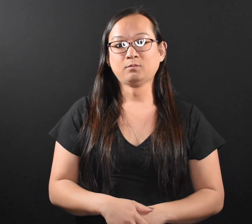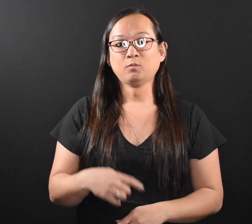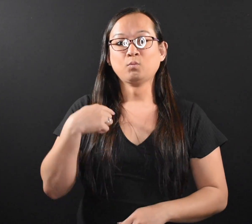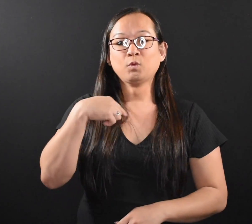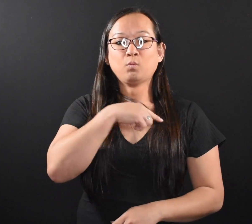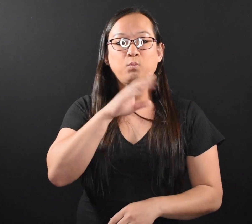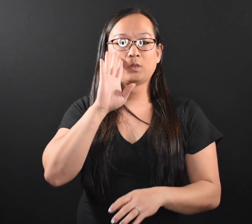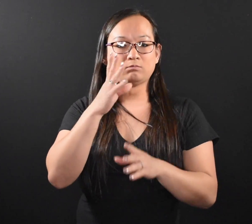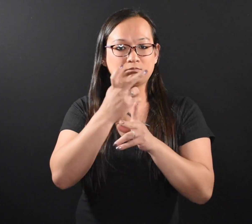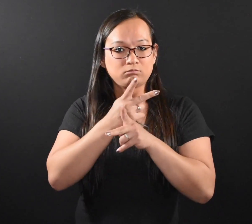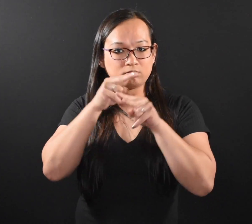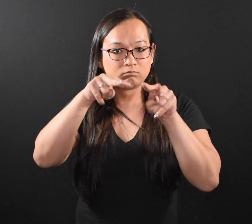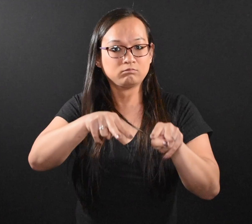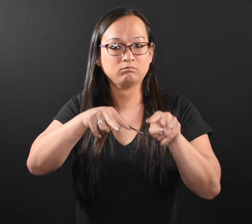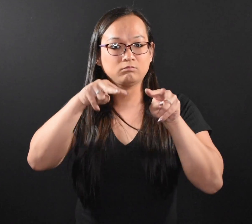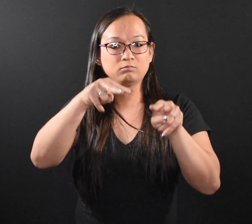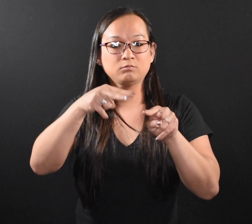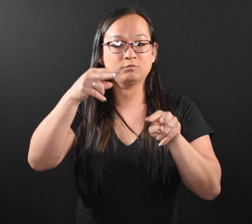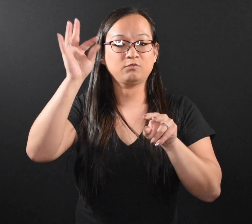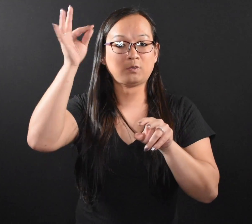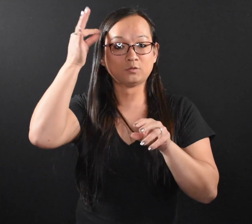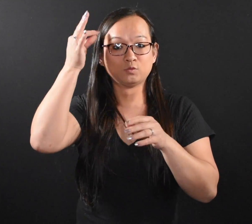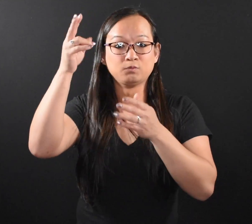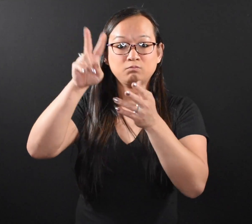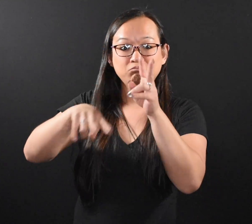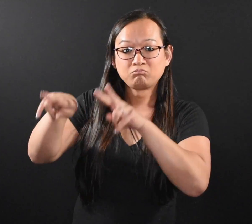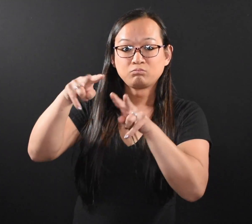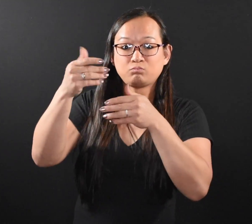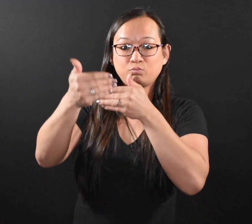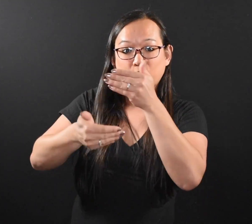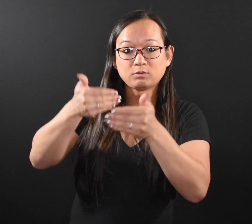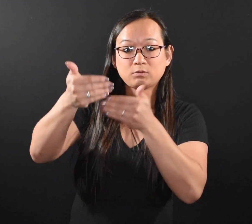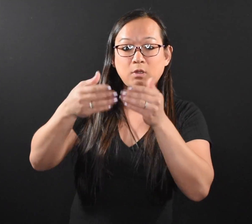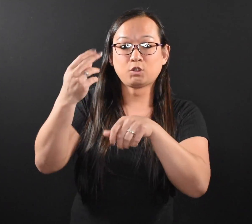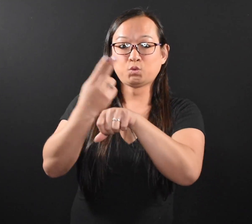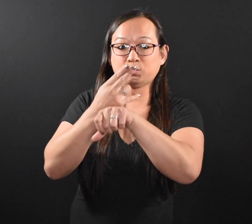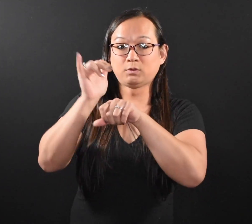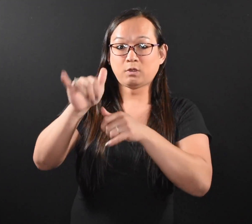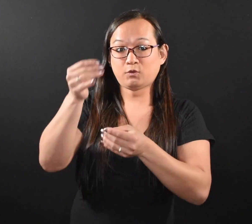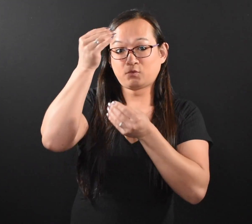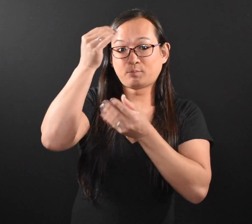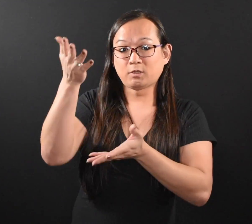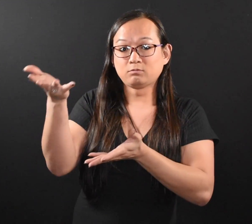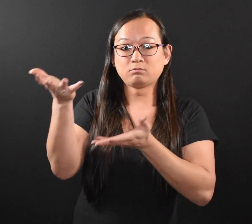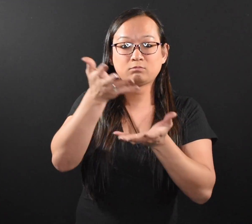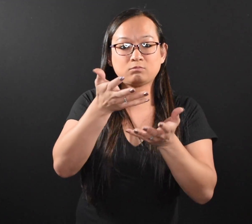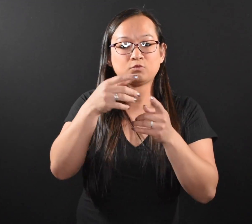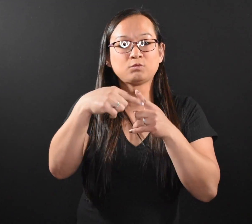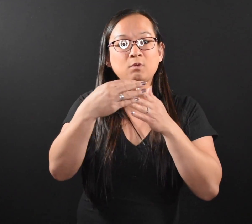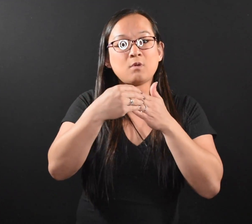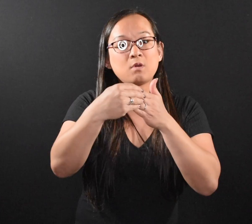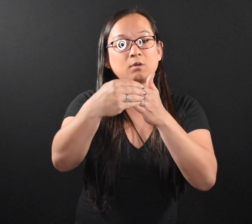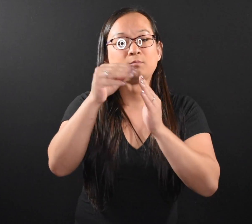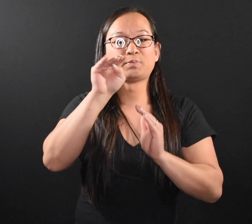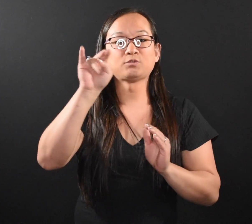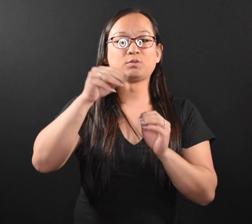the federal review process and use that information to help guide our efforts here in Minnesota in the days ahead." End